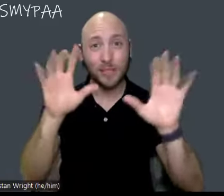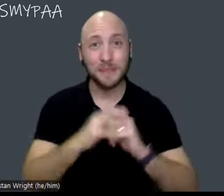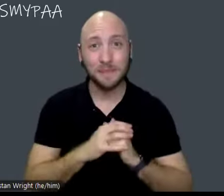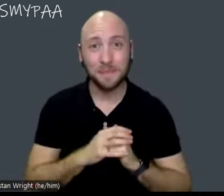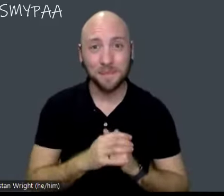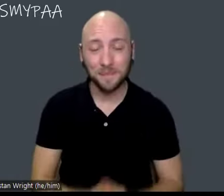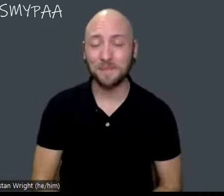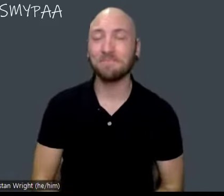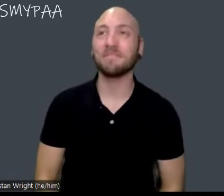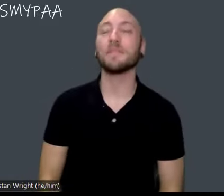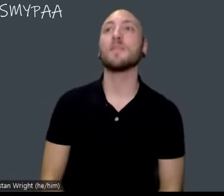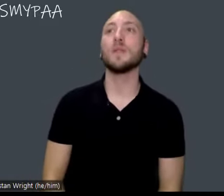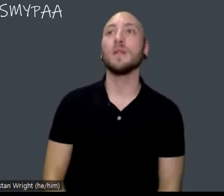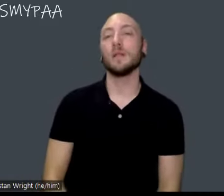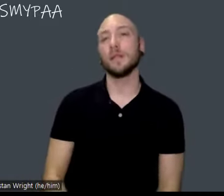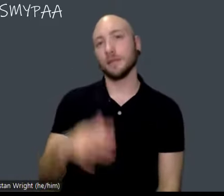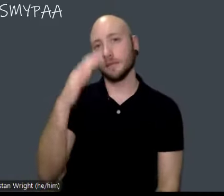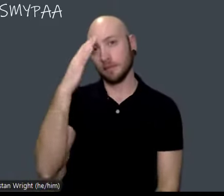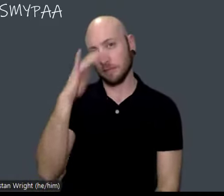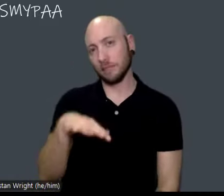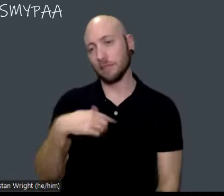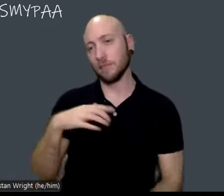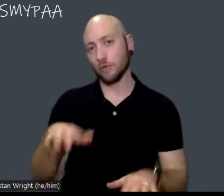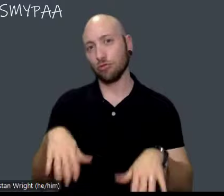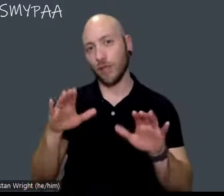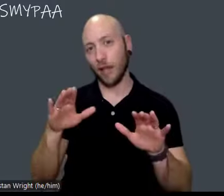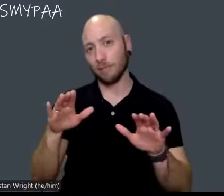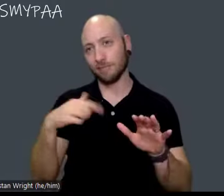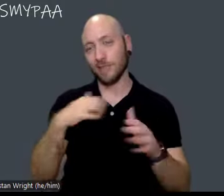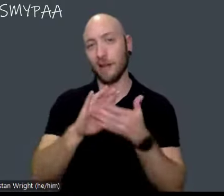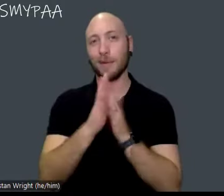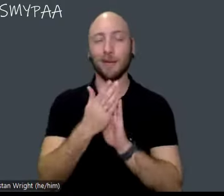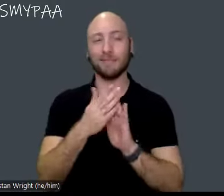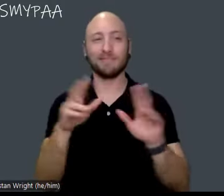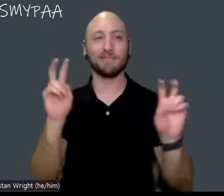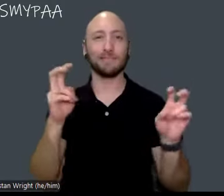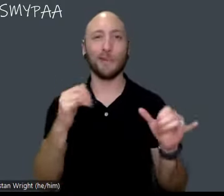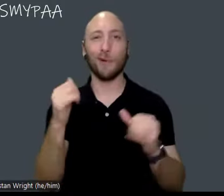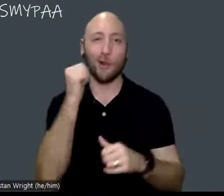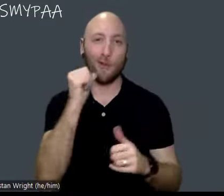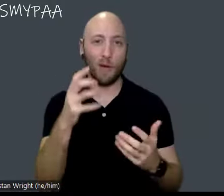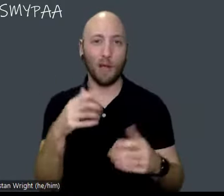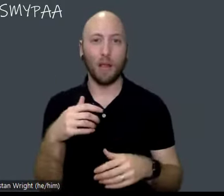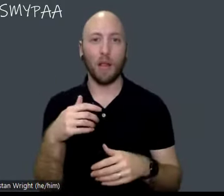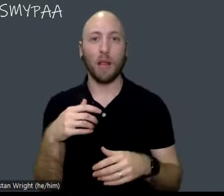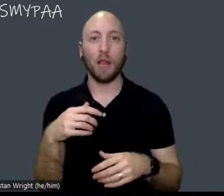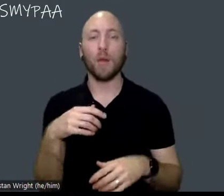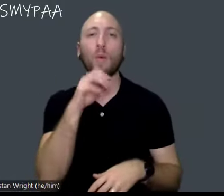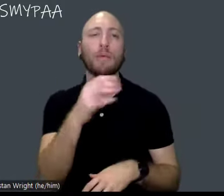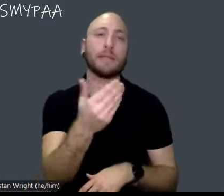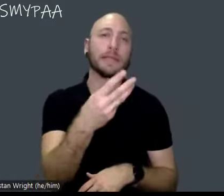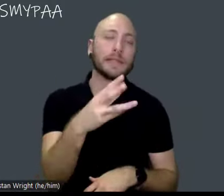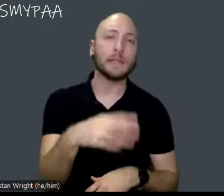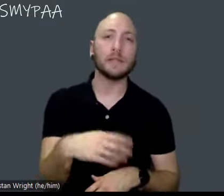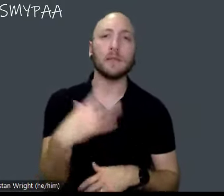up, I started being the party girl, going out 15, 16 years old